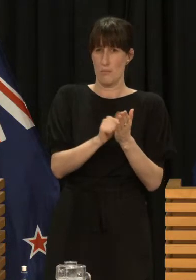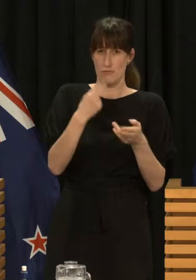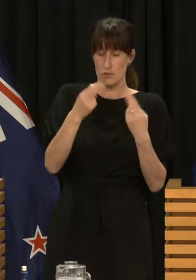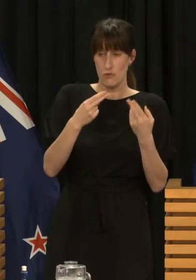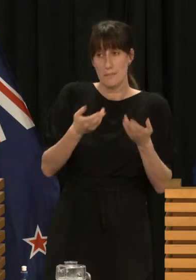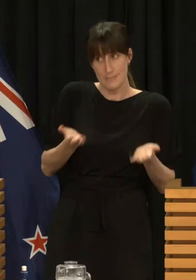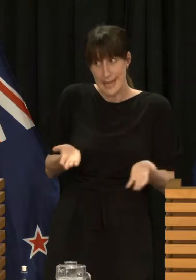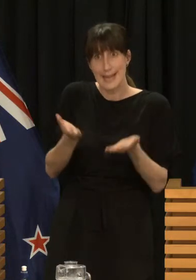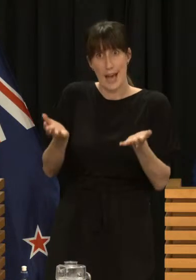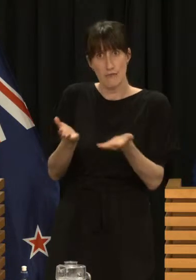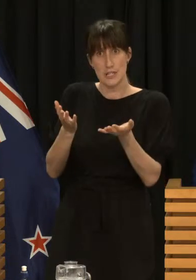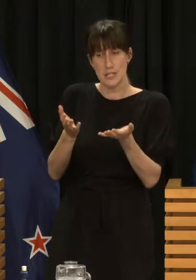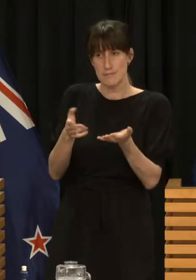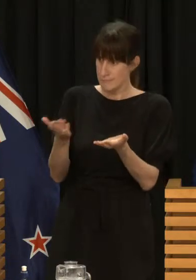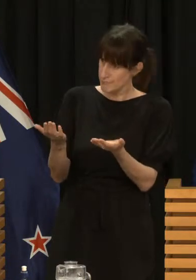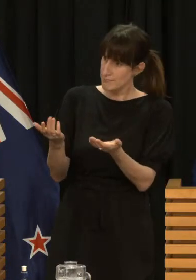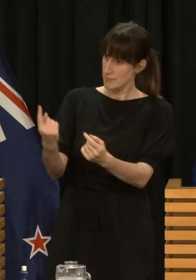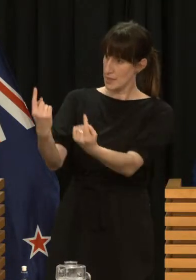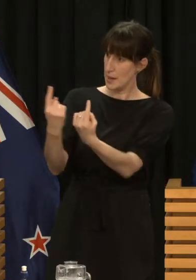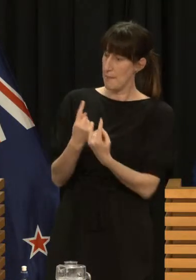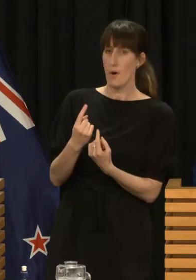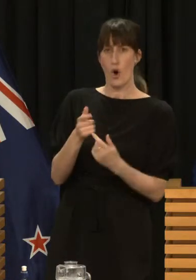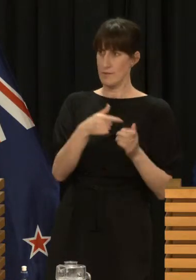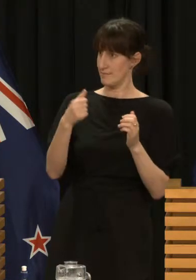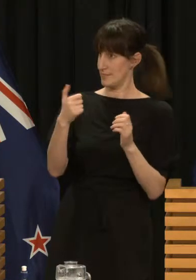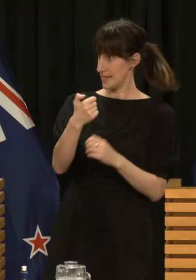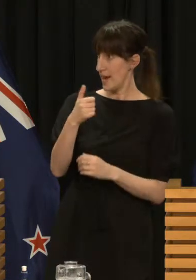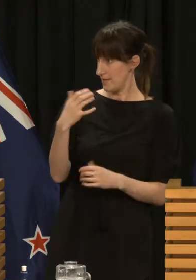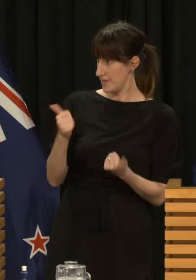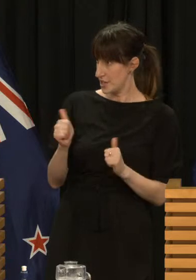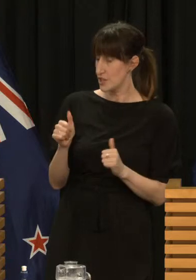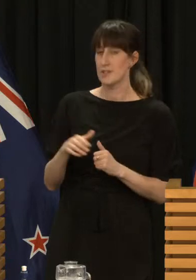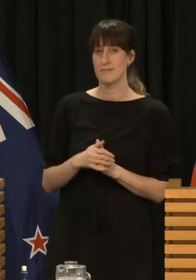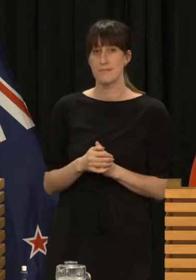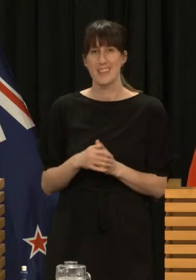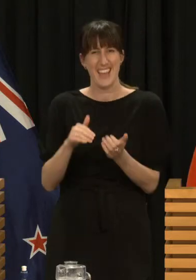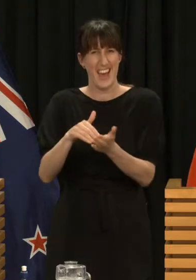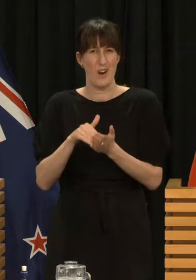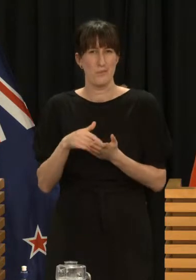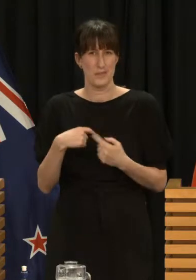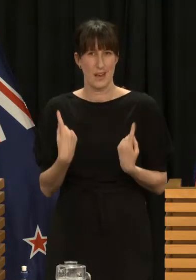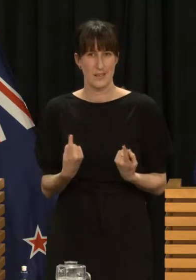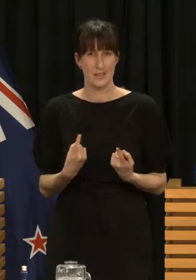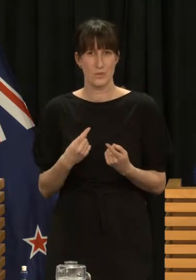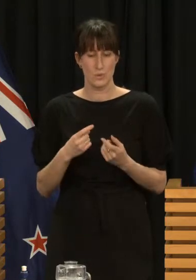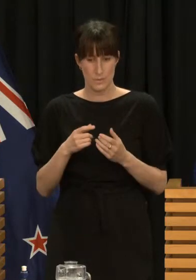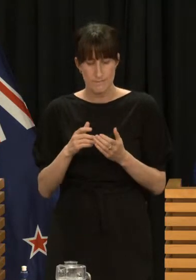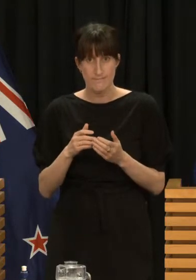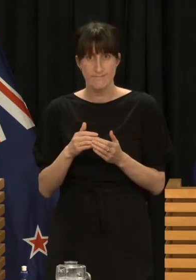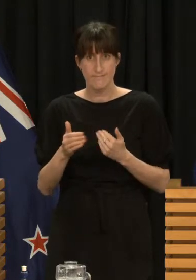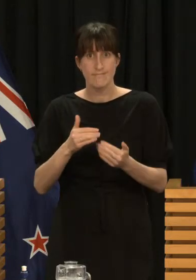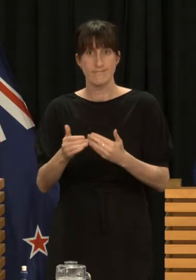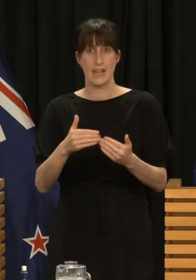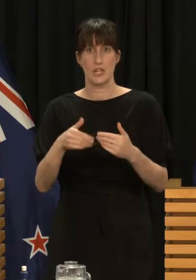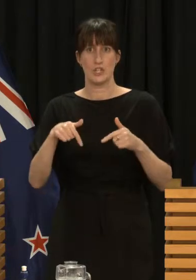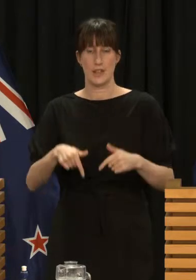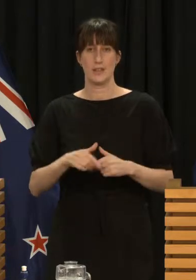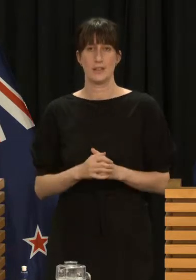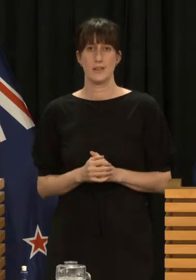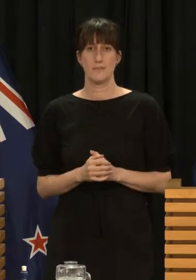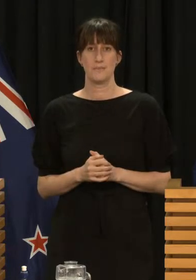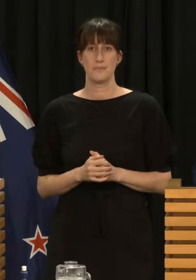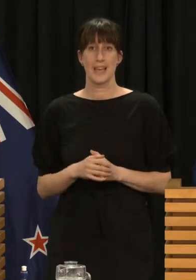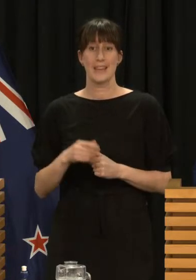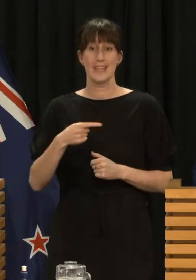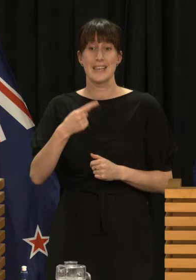with the speeding up of contact tracing and helps us to get ahead of the virus. I will be considering in the coming days how we can continue